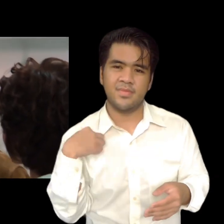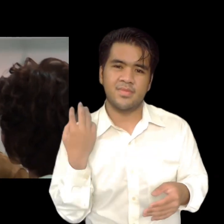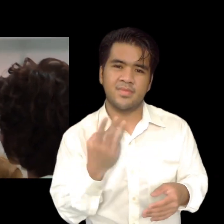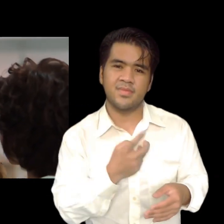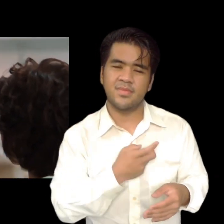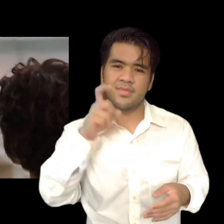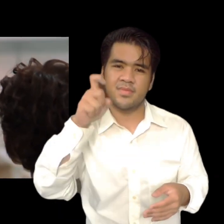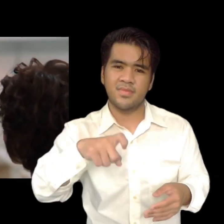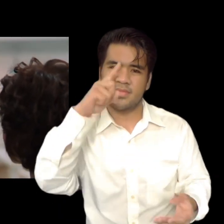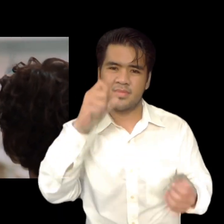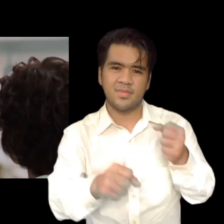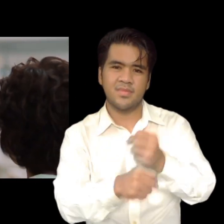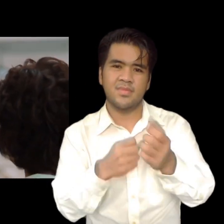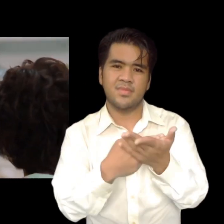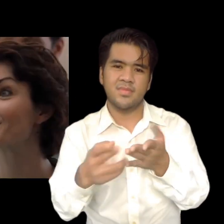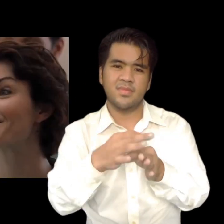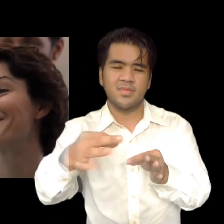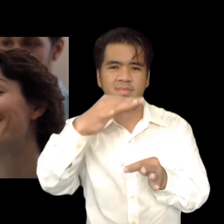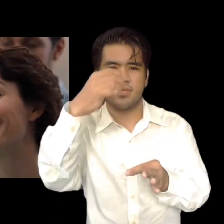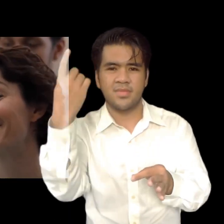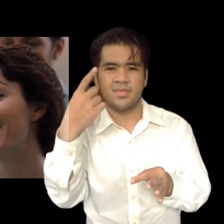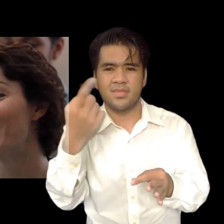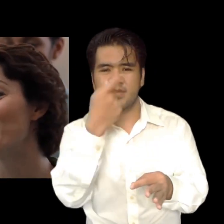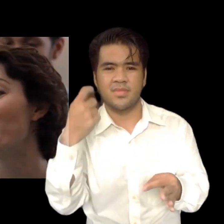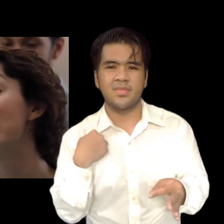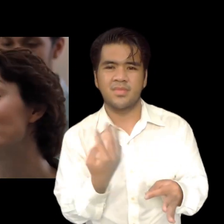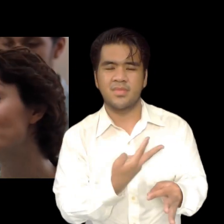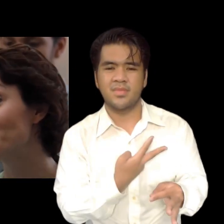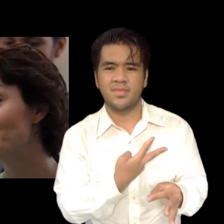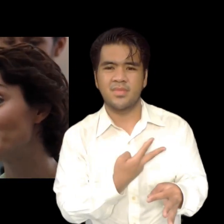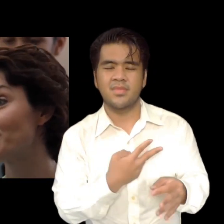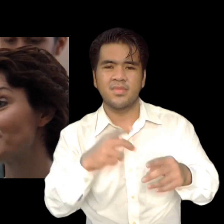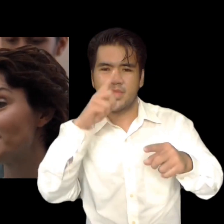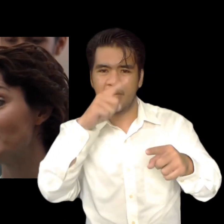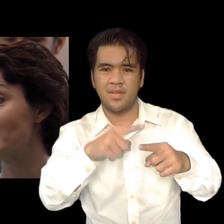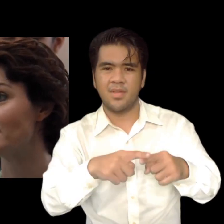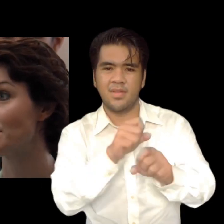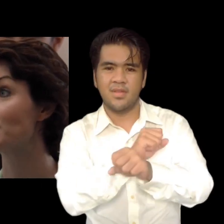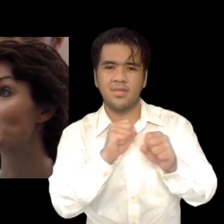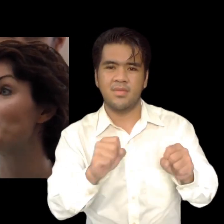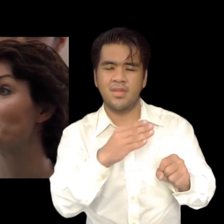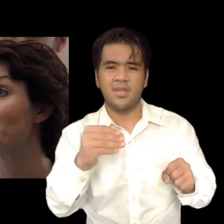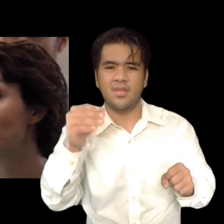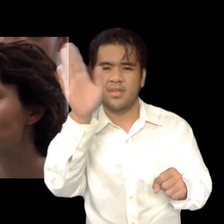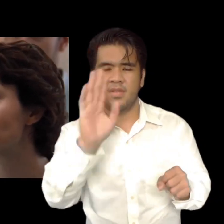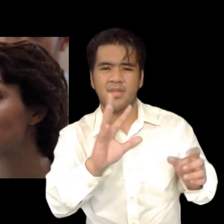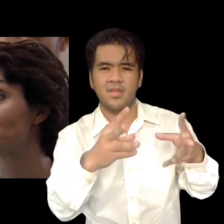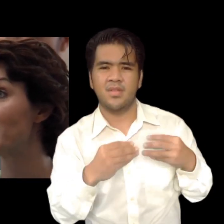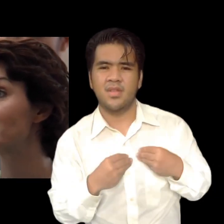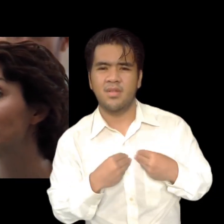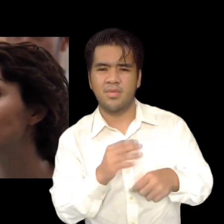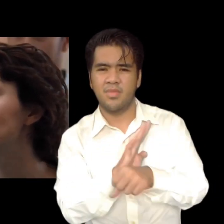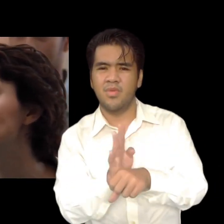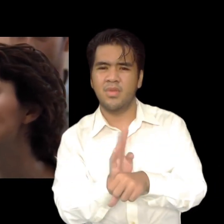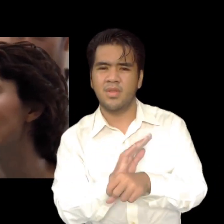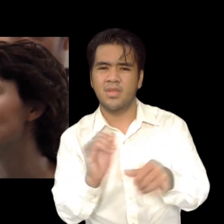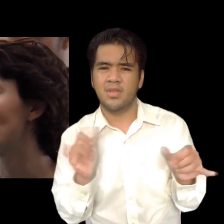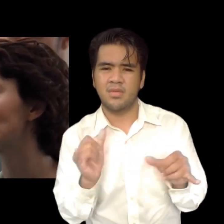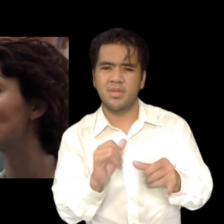I'm guessing not as often as you do. Well, Matthew 24, verse 7 says that there shall be famines, pestilence, and earthquakes